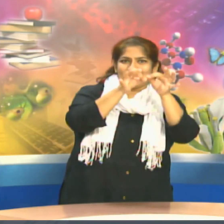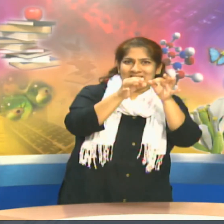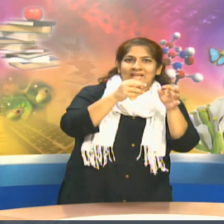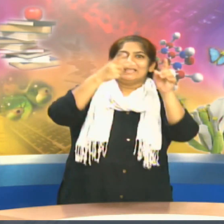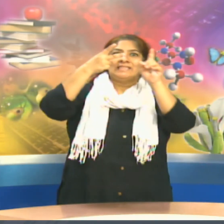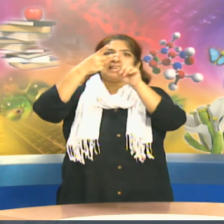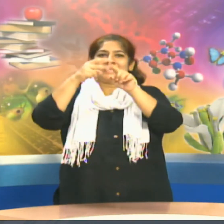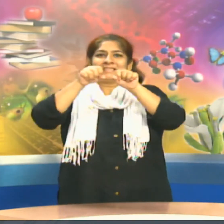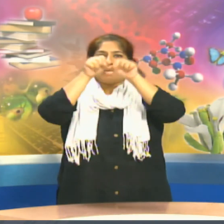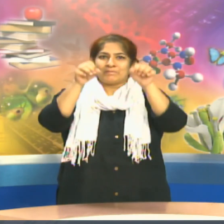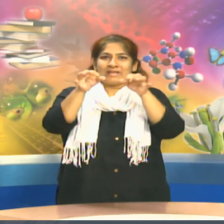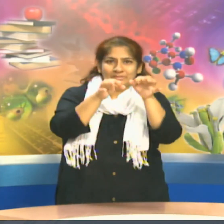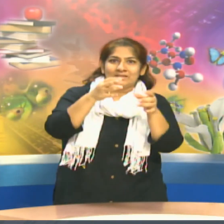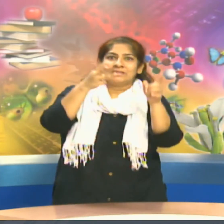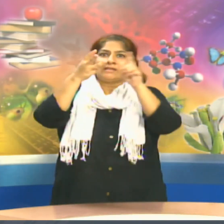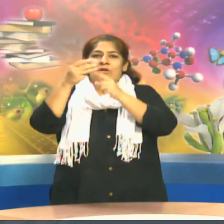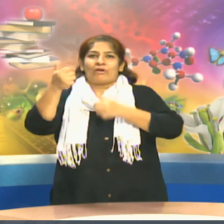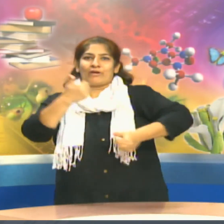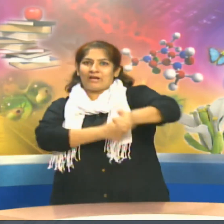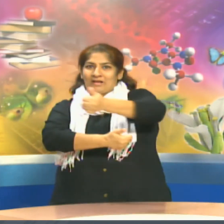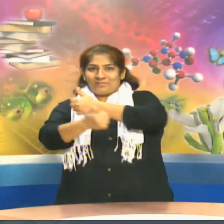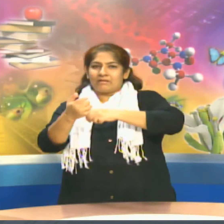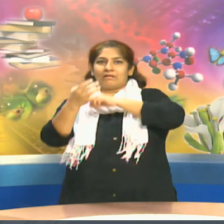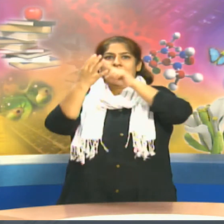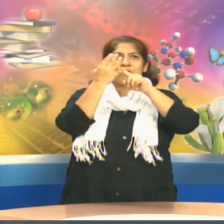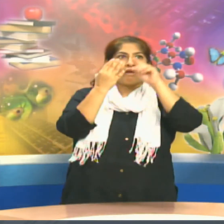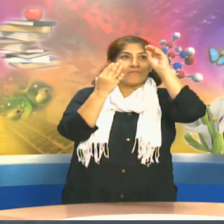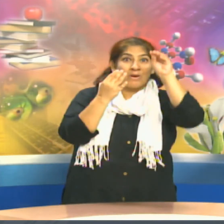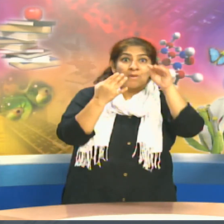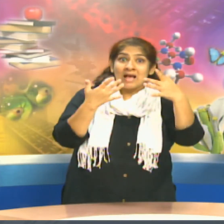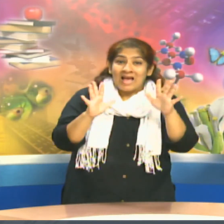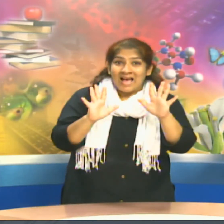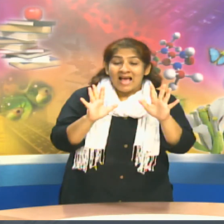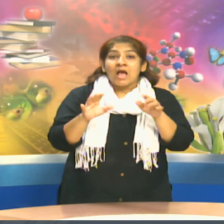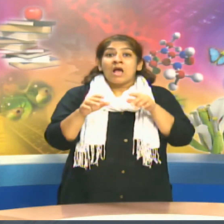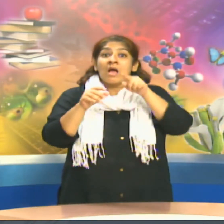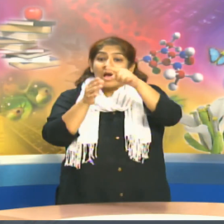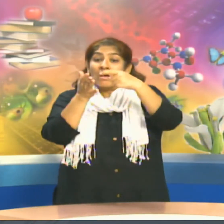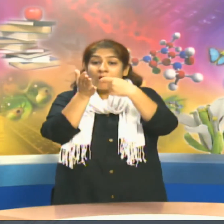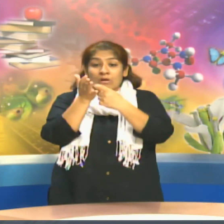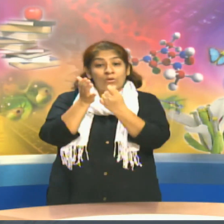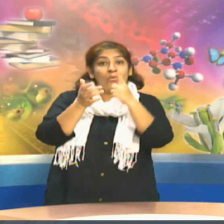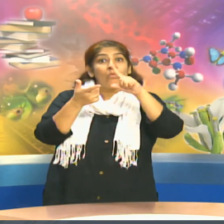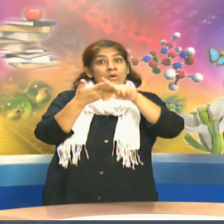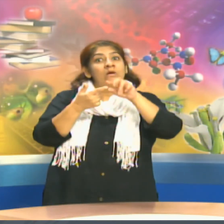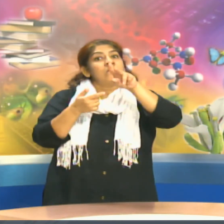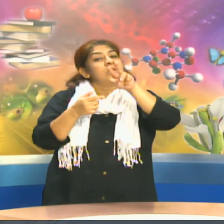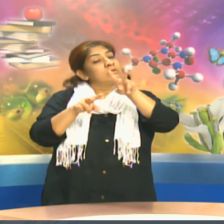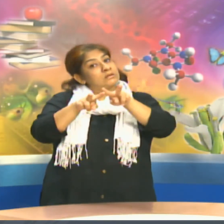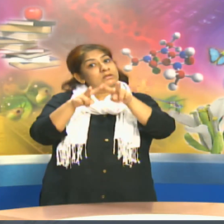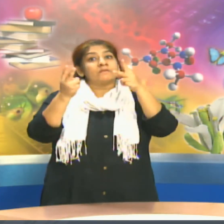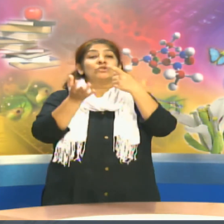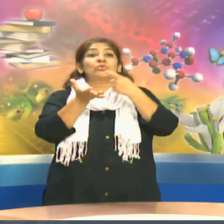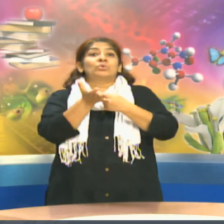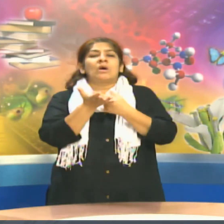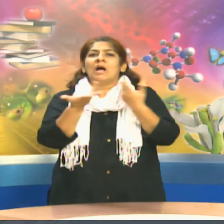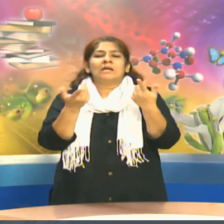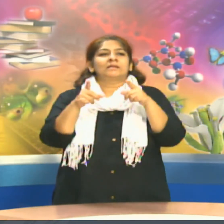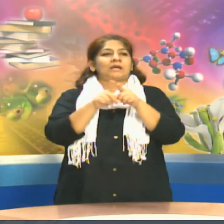Like we discussed the earlier points, the objective, policy, strategy, procedure. Now, we are going to talk